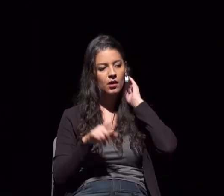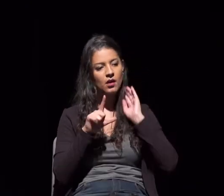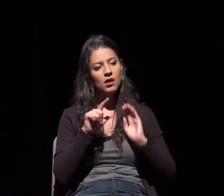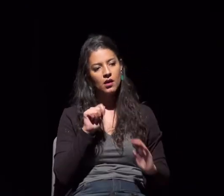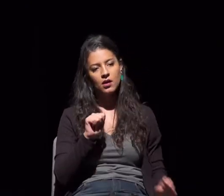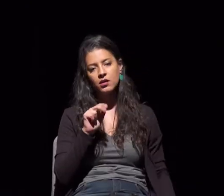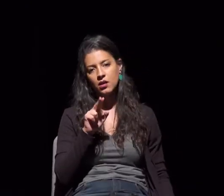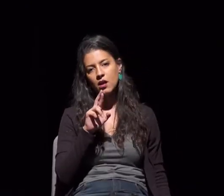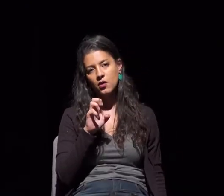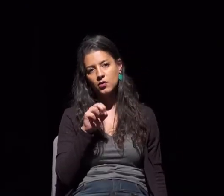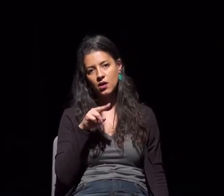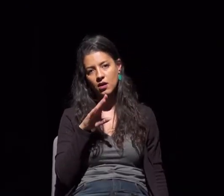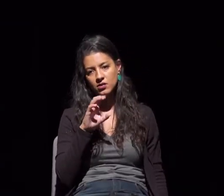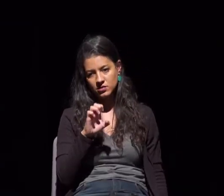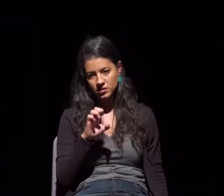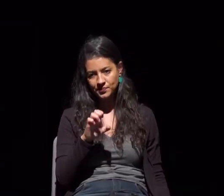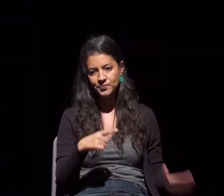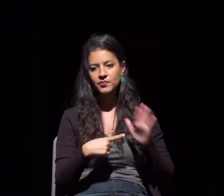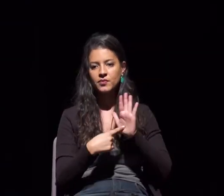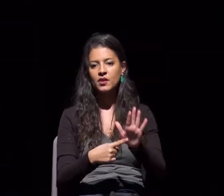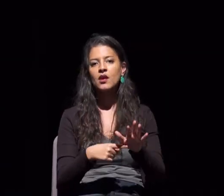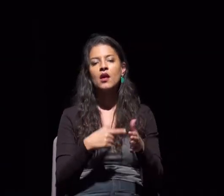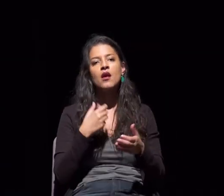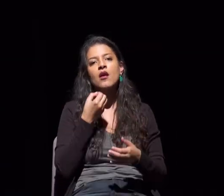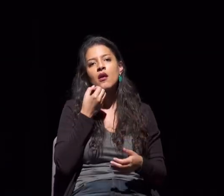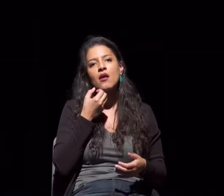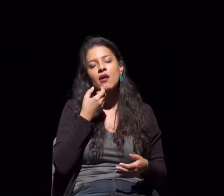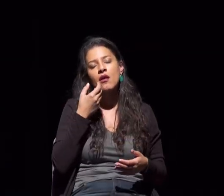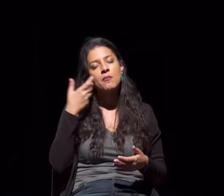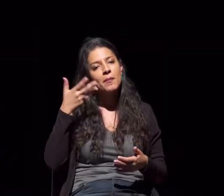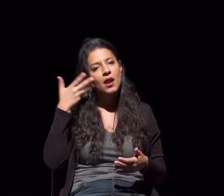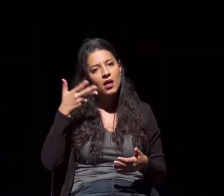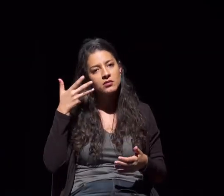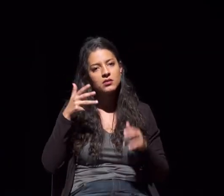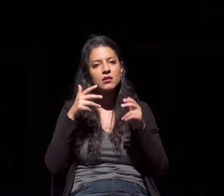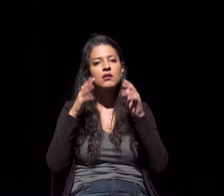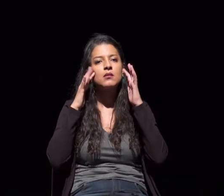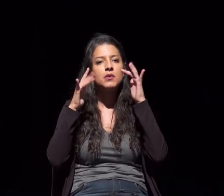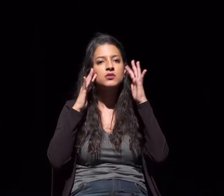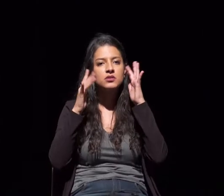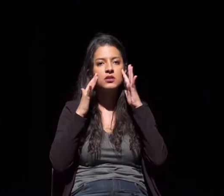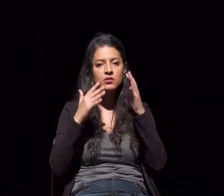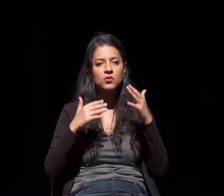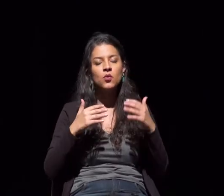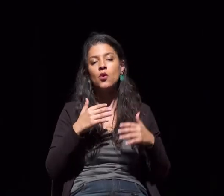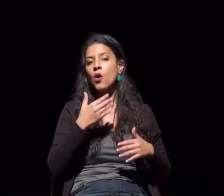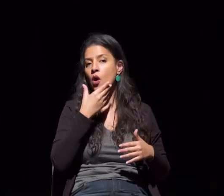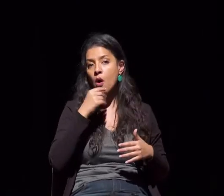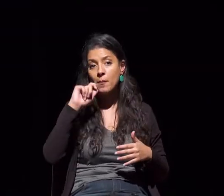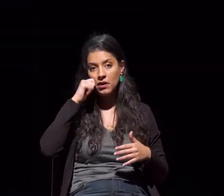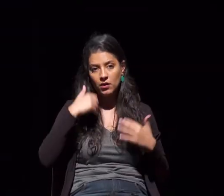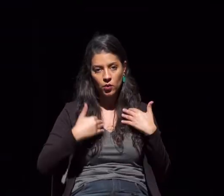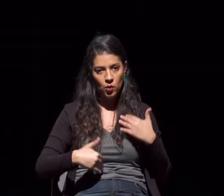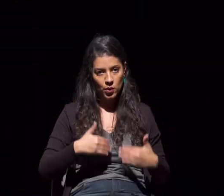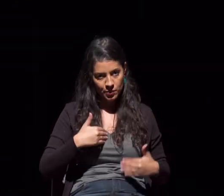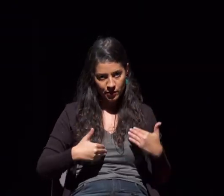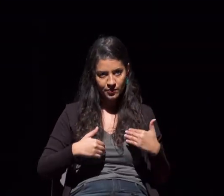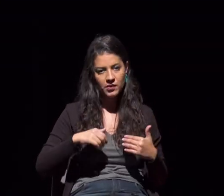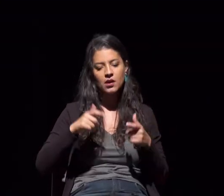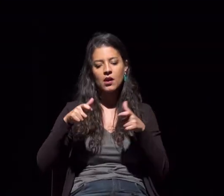irá apresentar a fala Retratando, Imaginando o Corpo Negro Masculino na Jamaica Pós-Colonial.